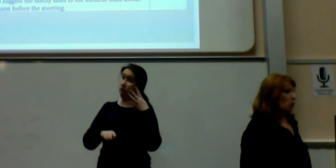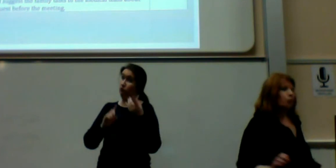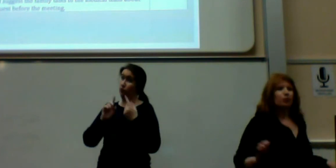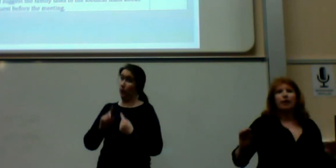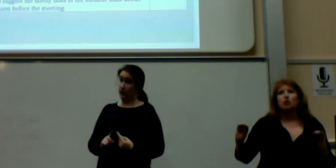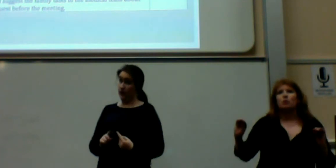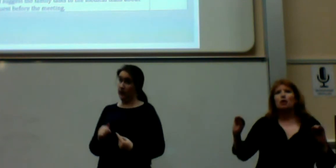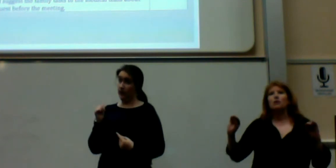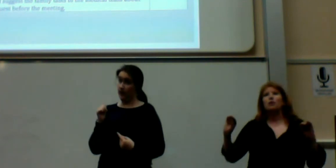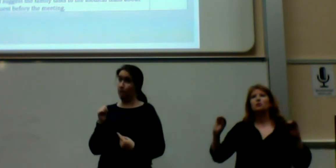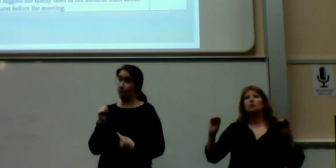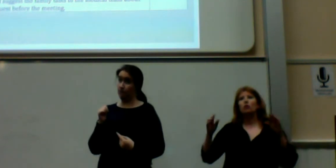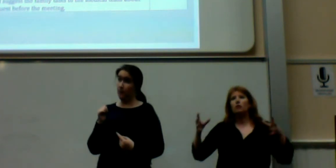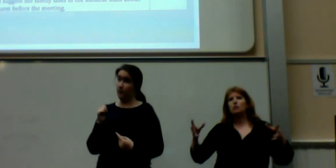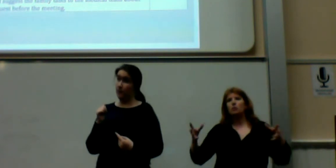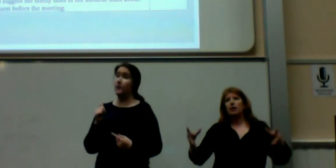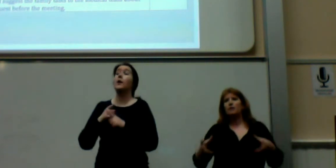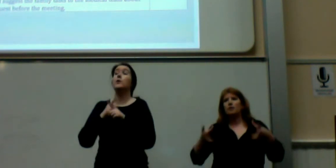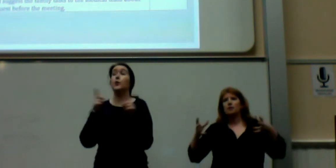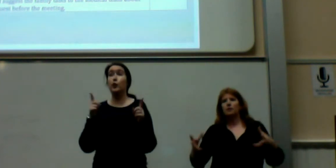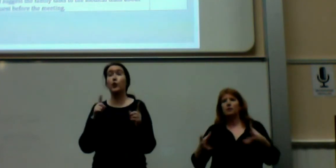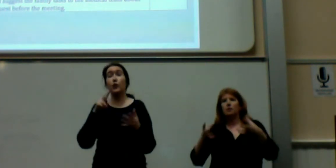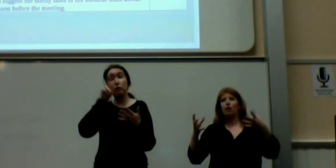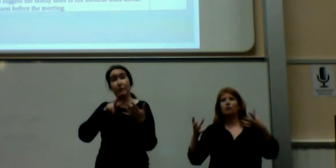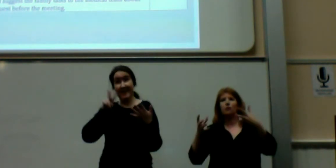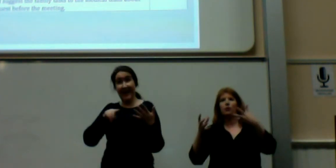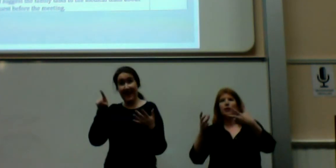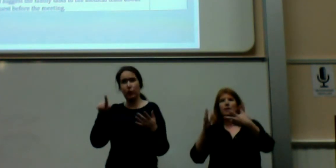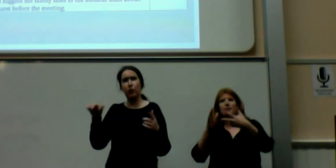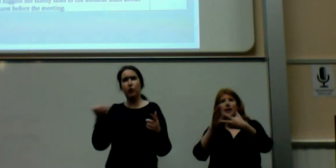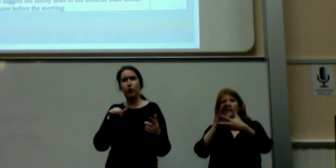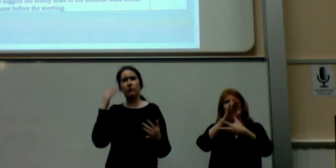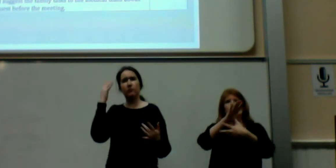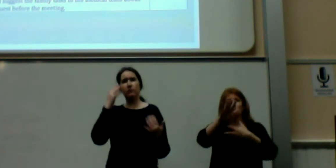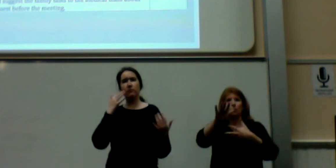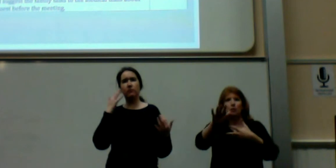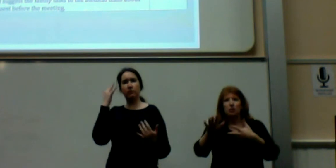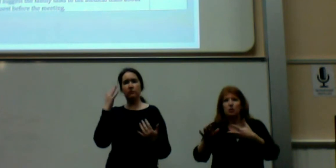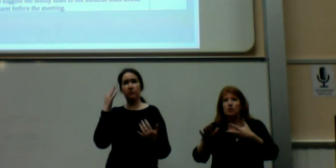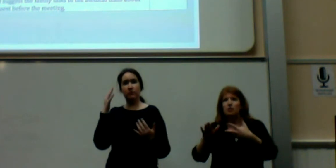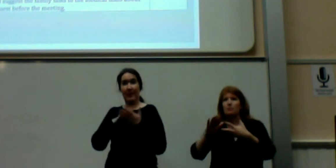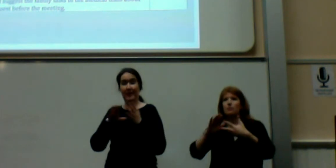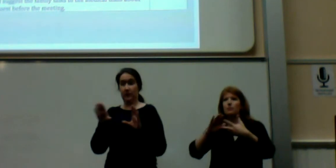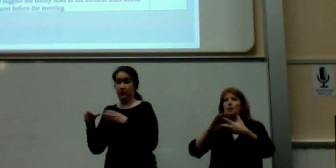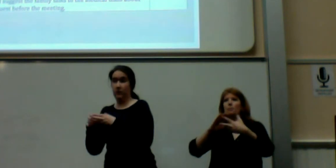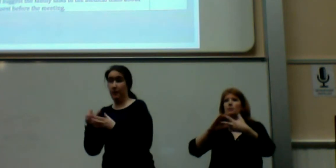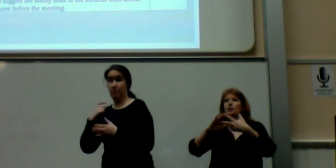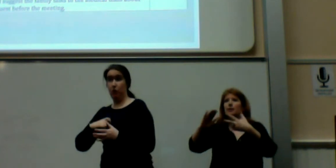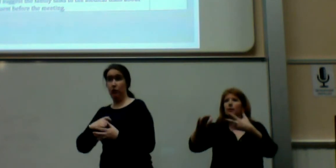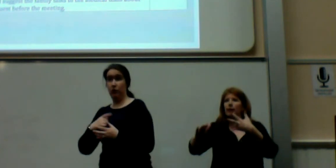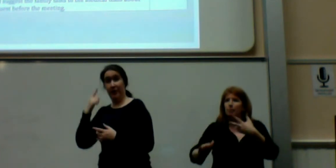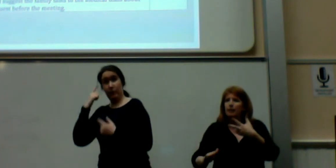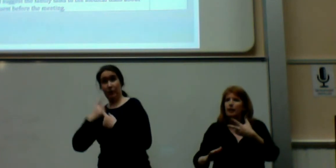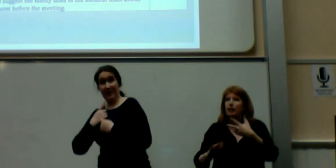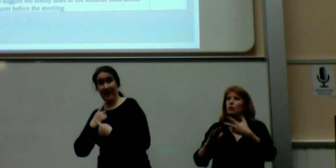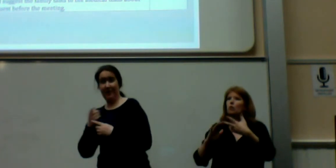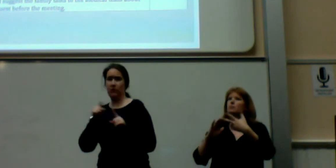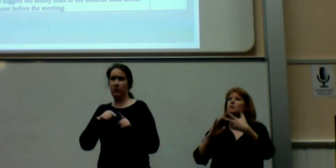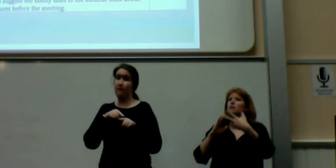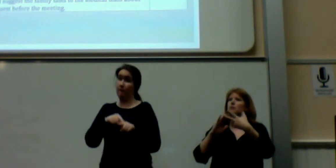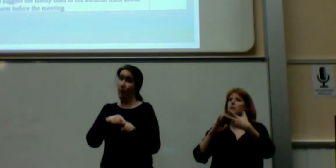So hopefully as you're reading those, you're also getting the sense of, does that sound like a personal interest type of statement? Does that sound like a